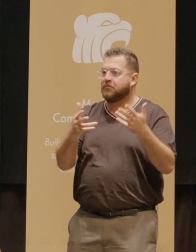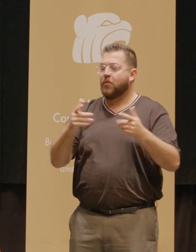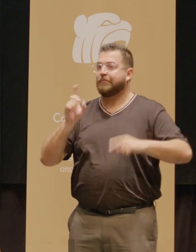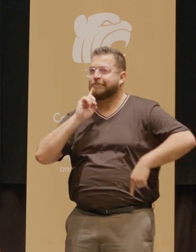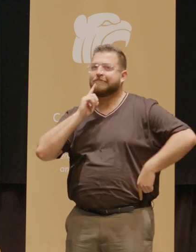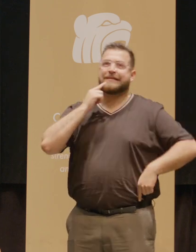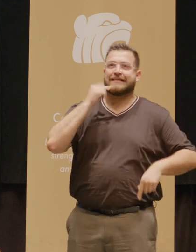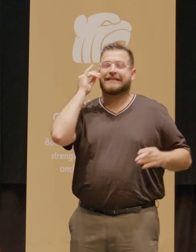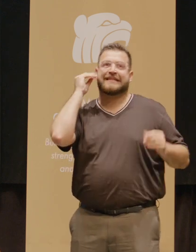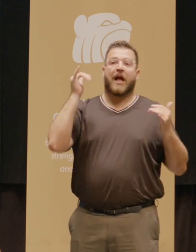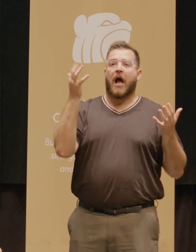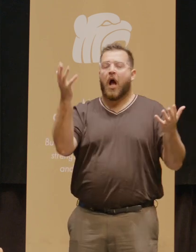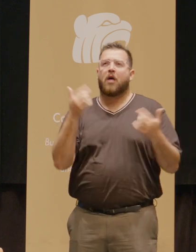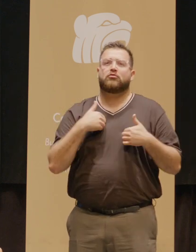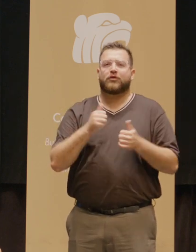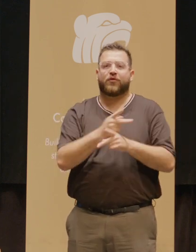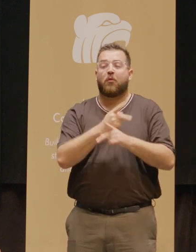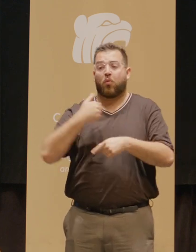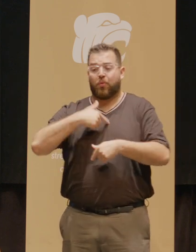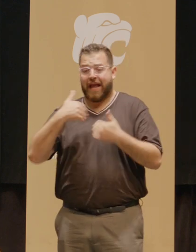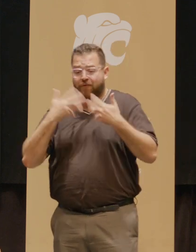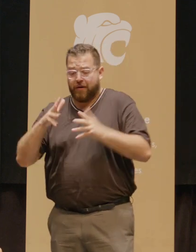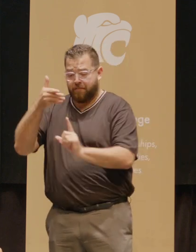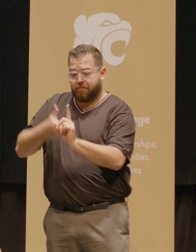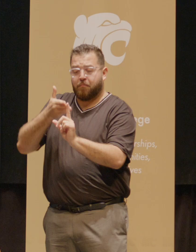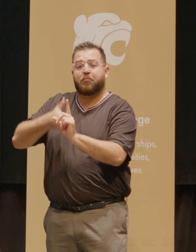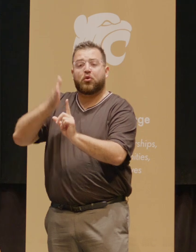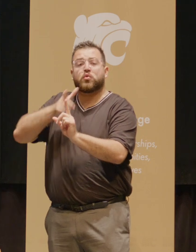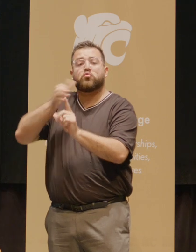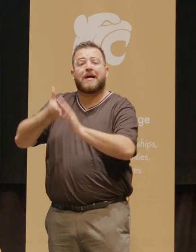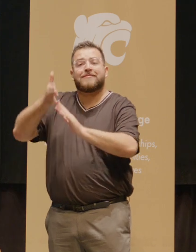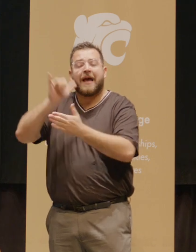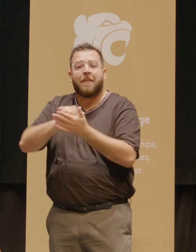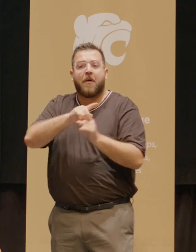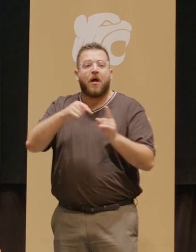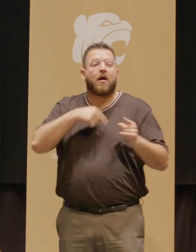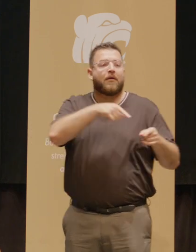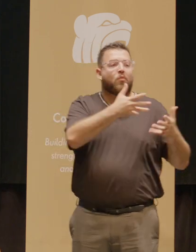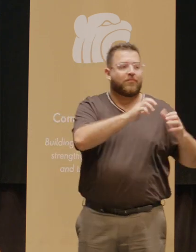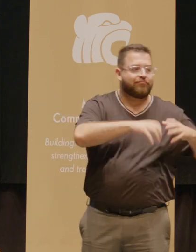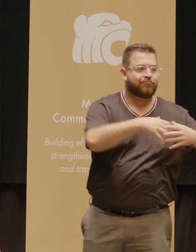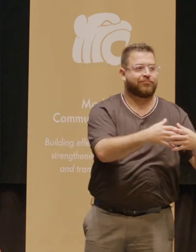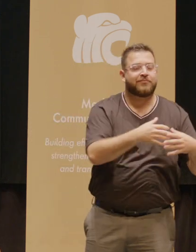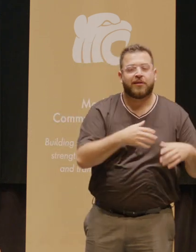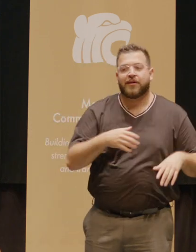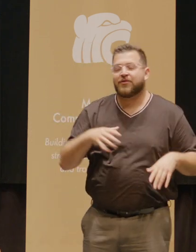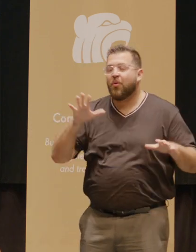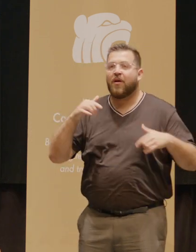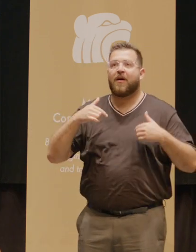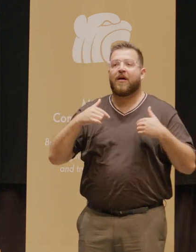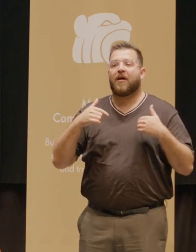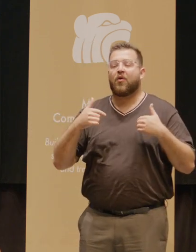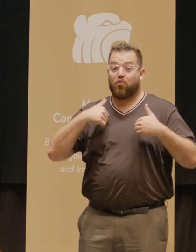I'm like, no, we have our Career Center, you have your Career Center, I don't want yours. And he's like, yeah, that's why I want you guys to run our Career Center. I was like, all right. So we went in and